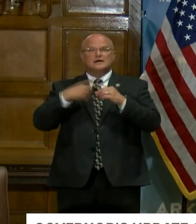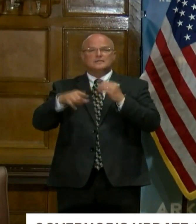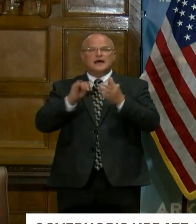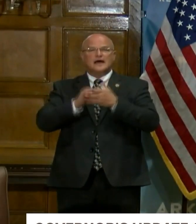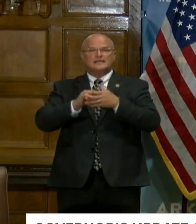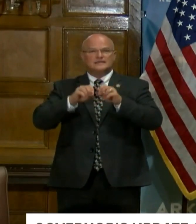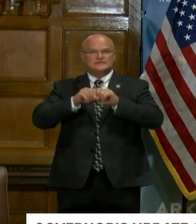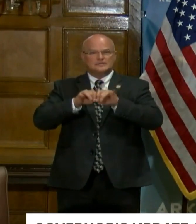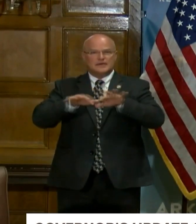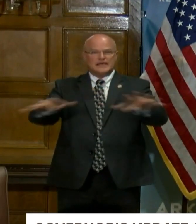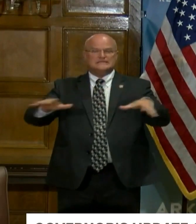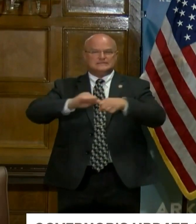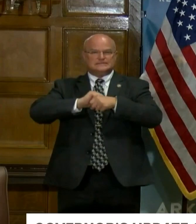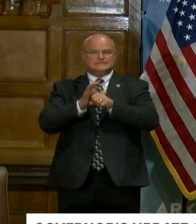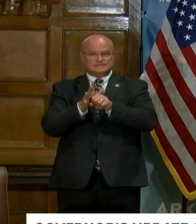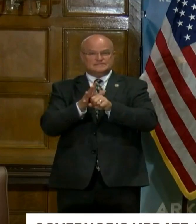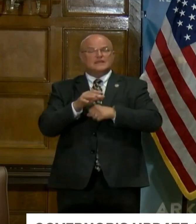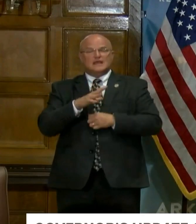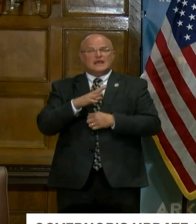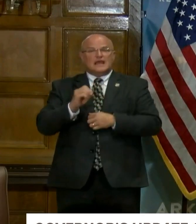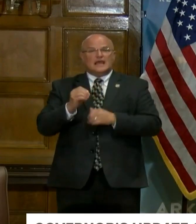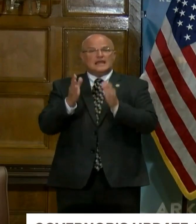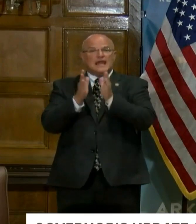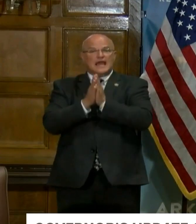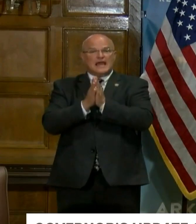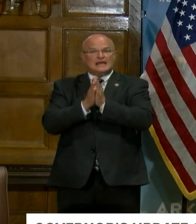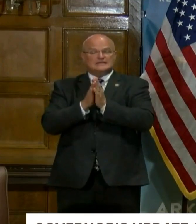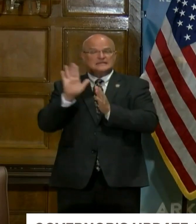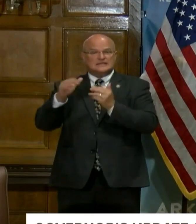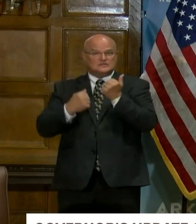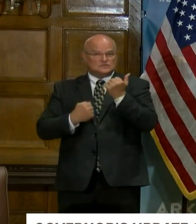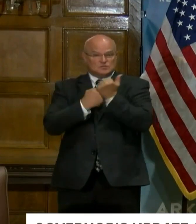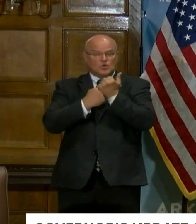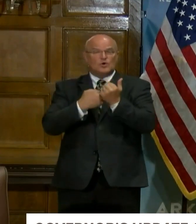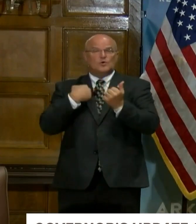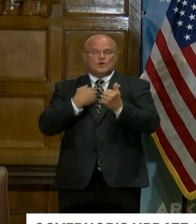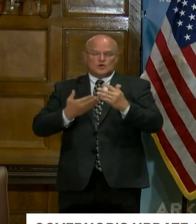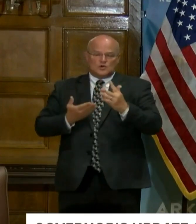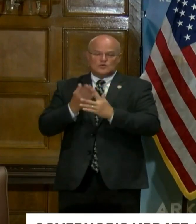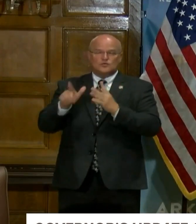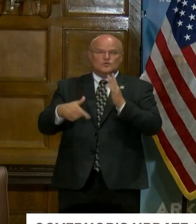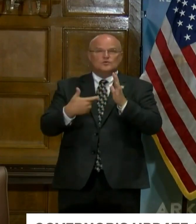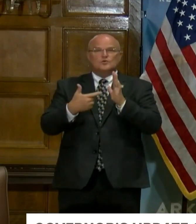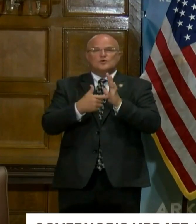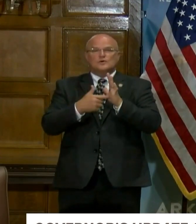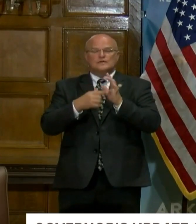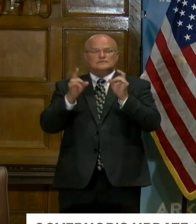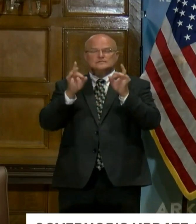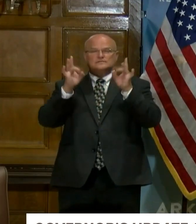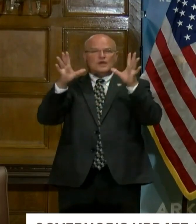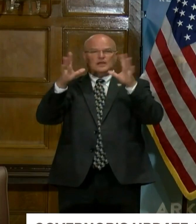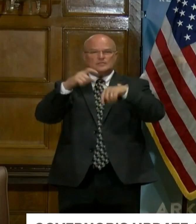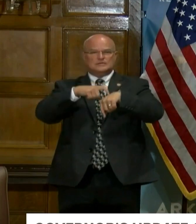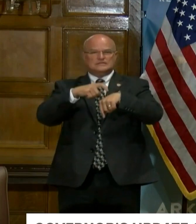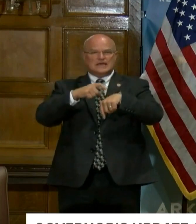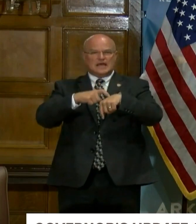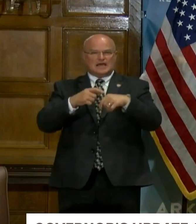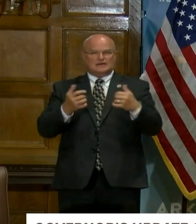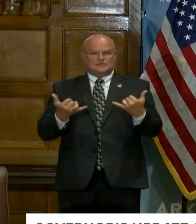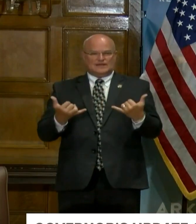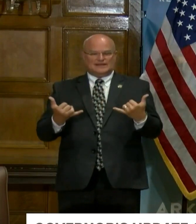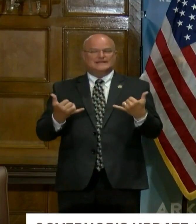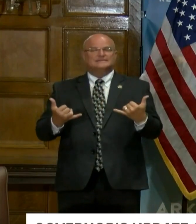the pandemic and asking for their support as we go through this incredible time in our